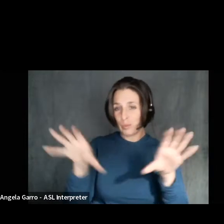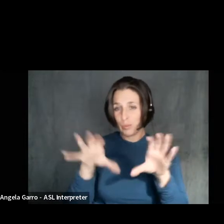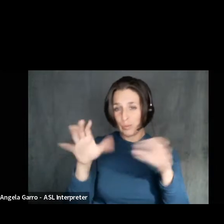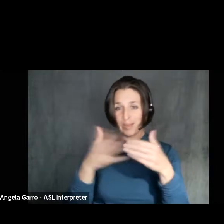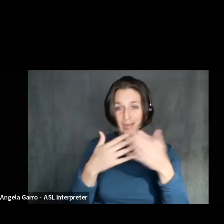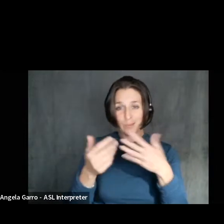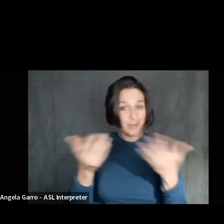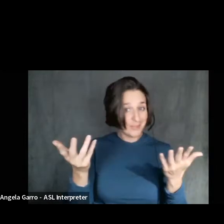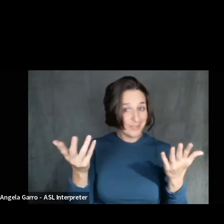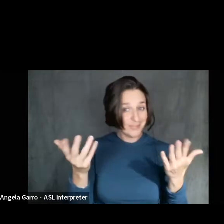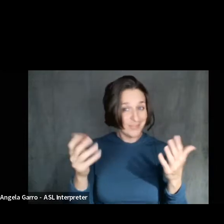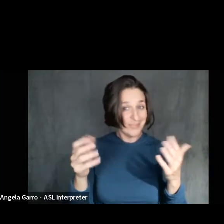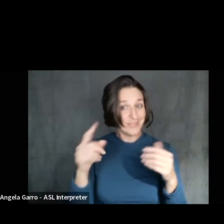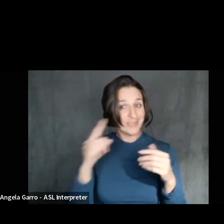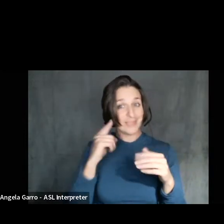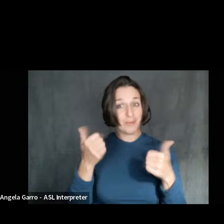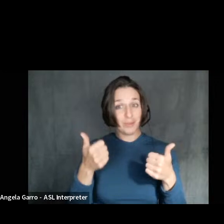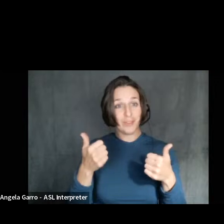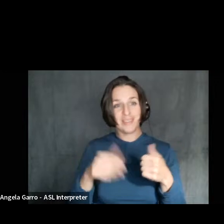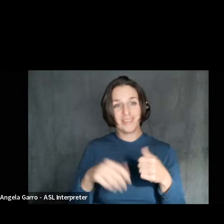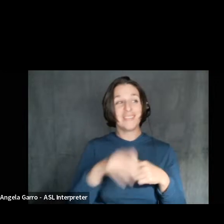sound? Okay. Thanks.